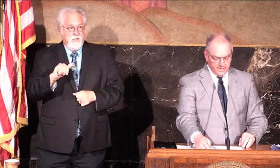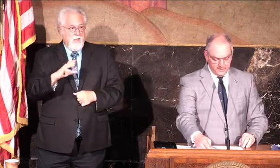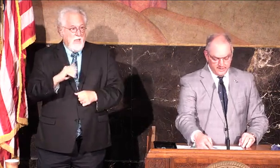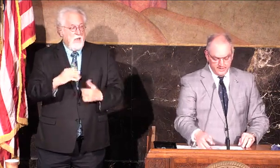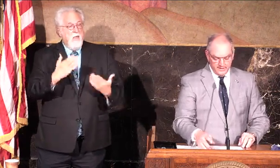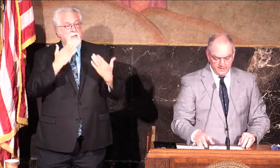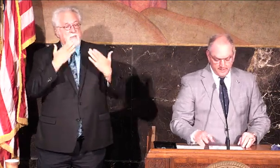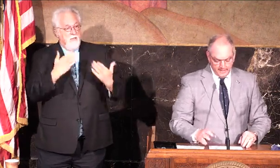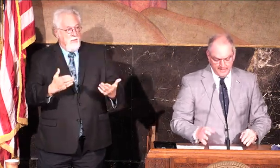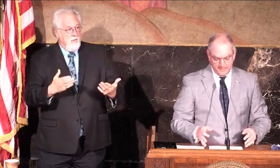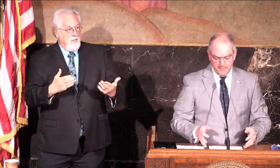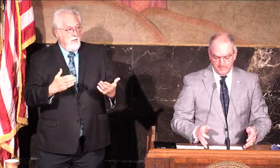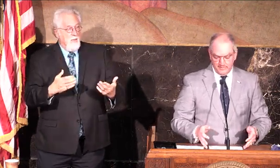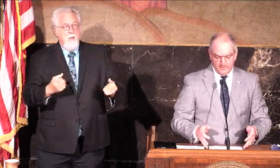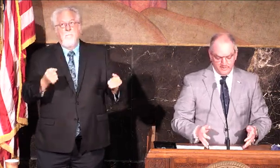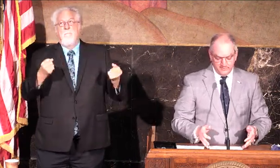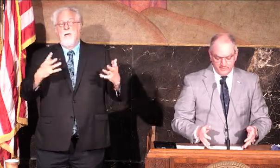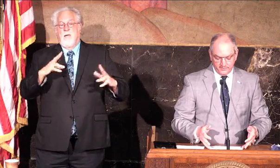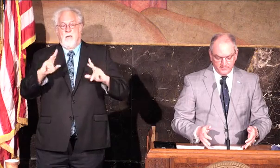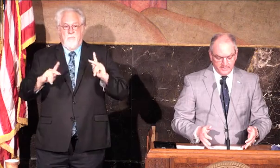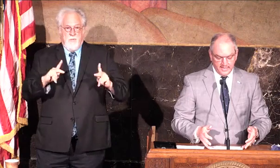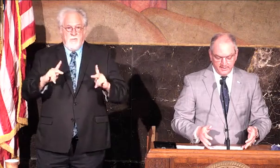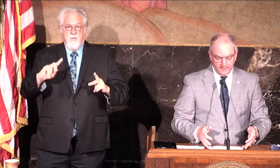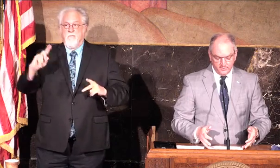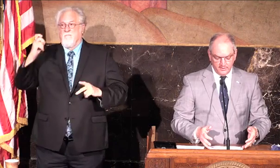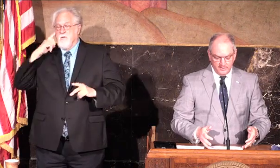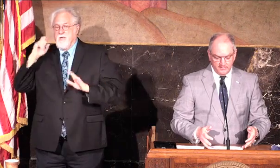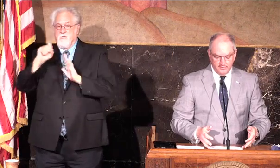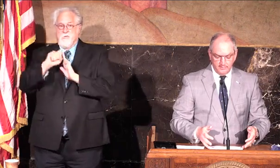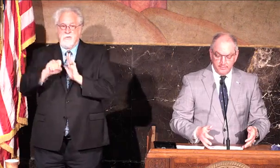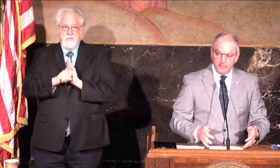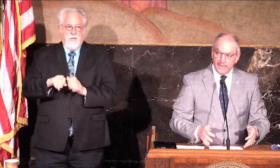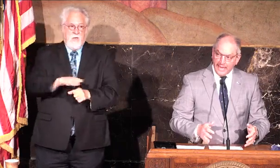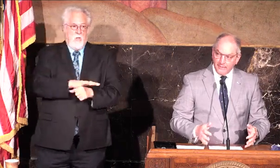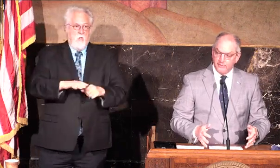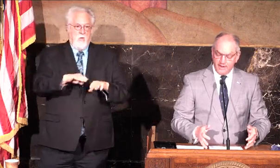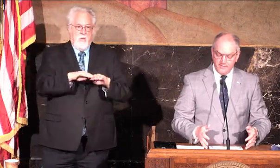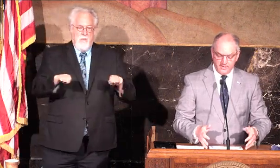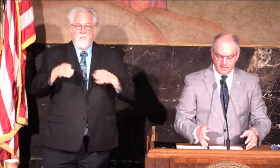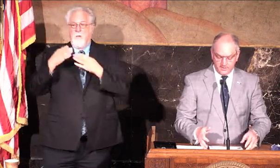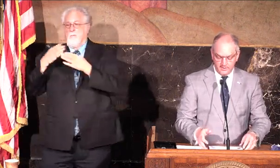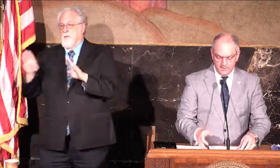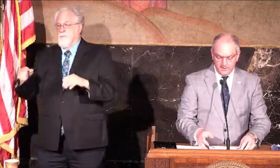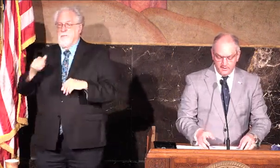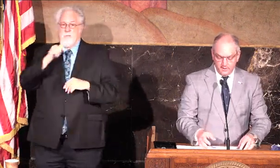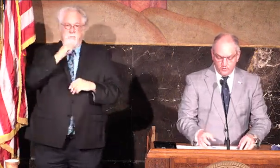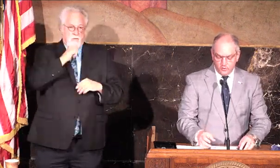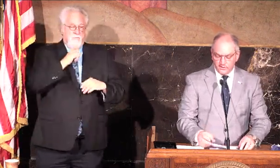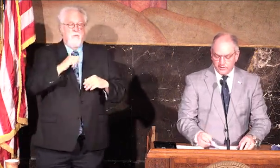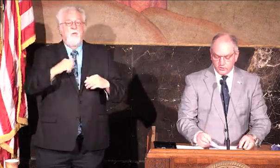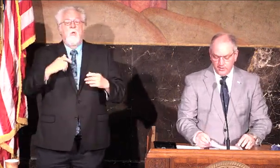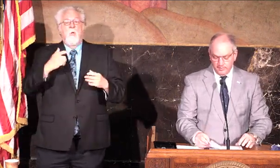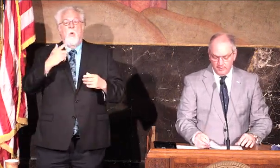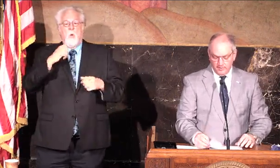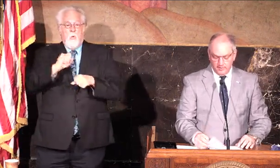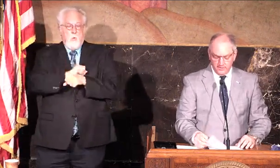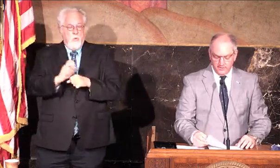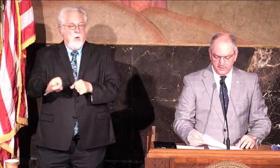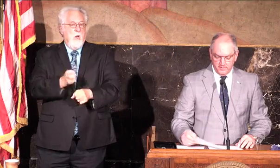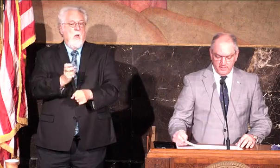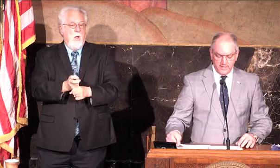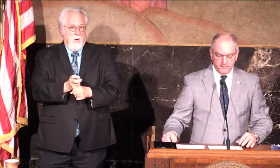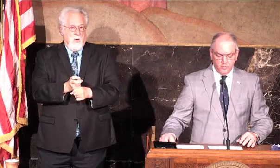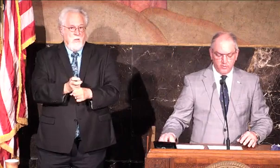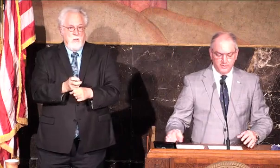want to thank the many people at the federal, state, and local level, public and private sector, who worked extremely hard